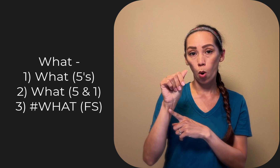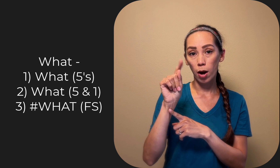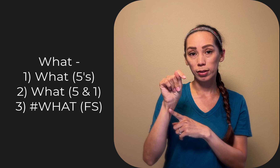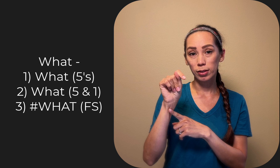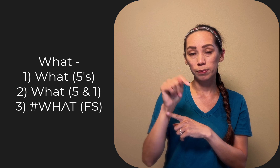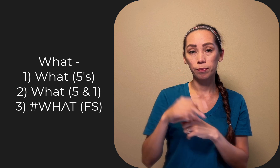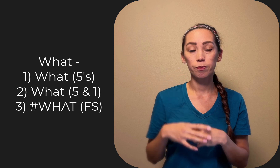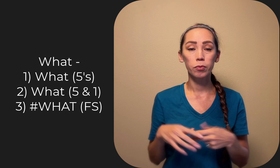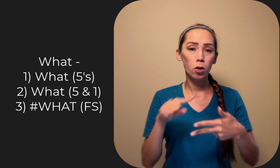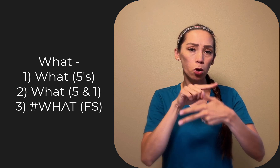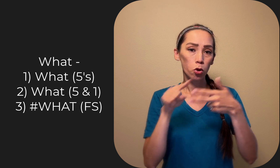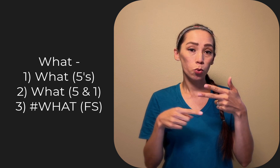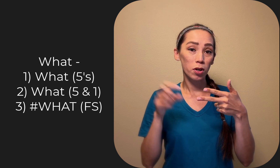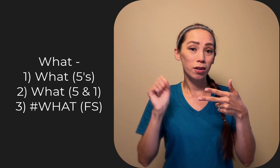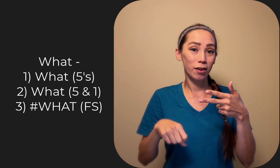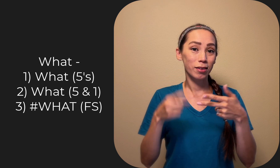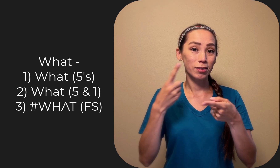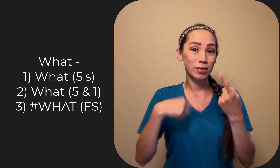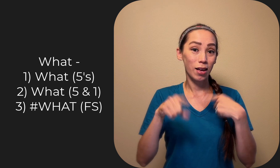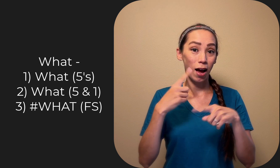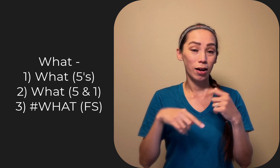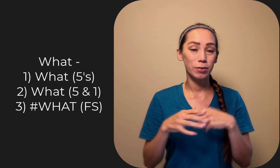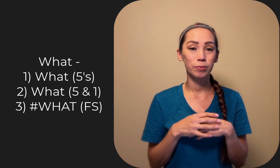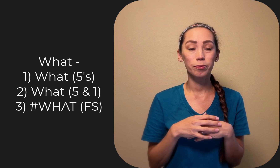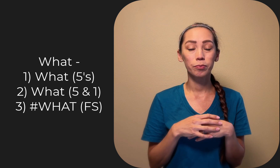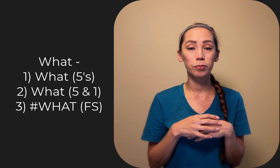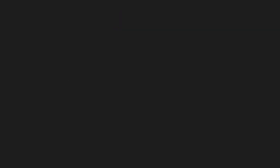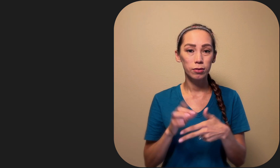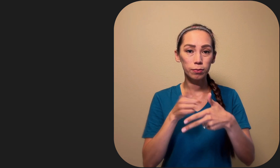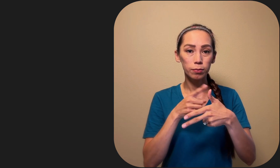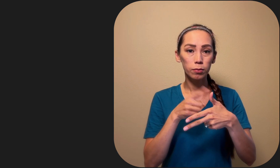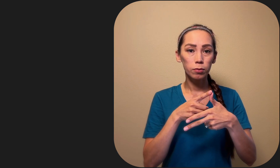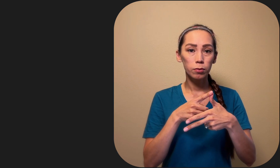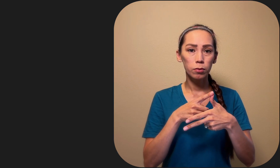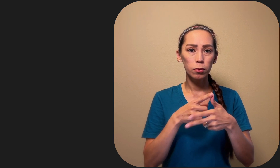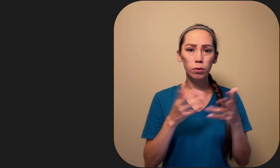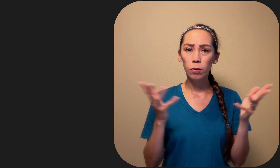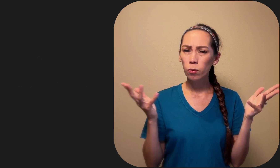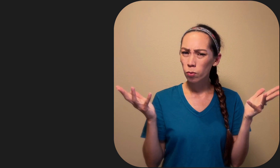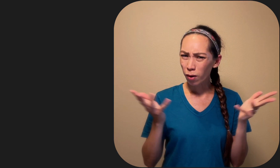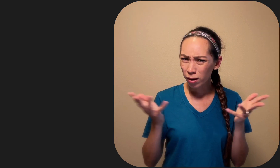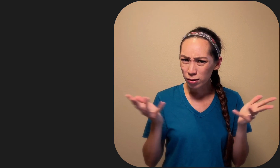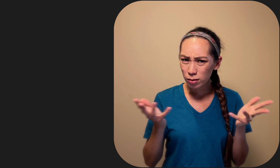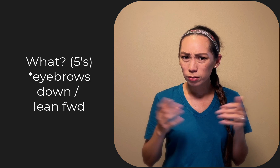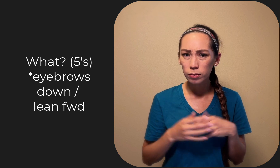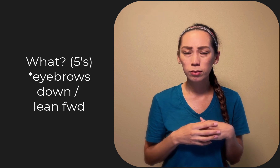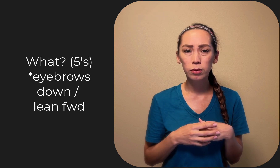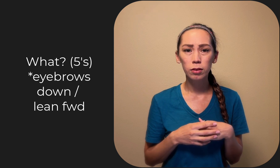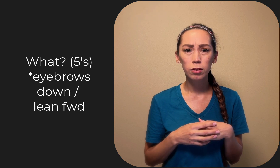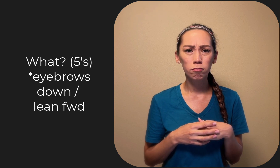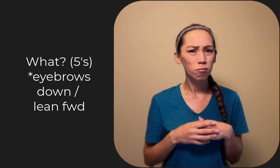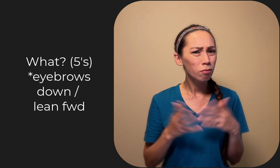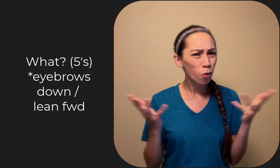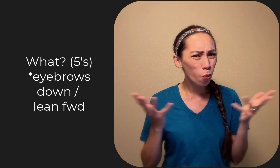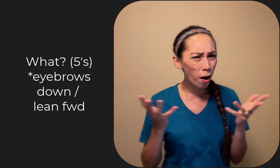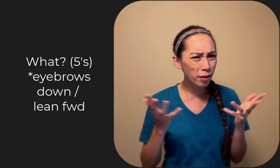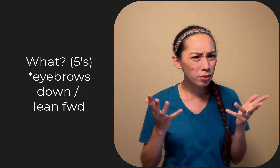to discuss is what. There are three ways to sign this. There is